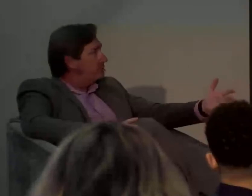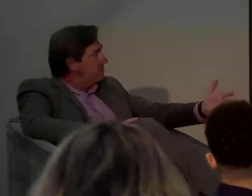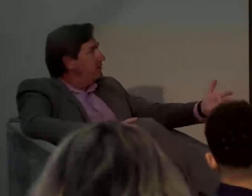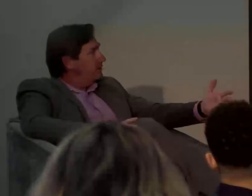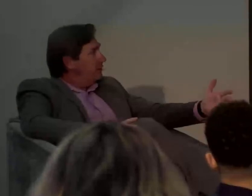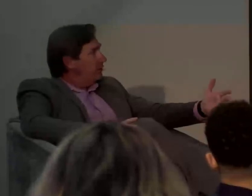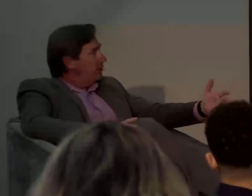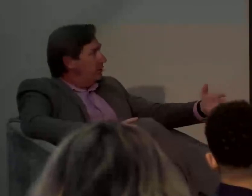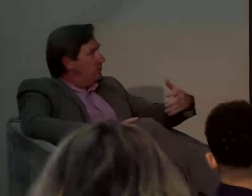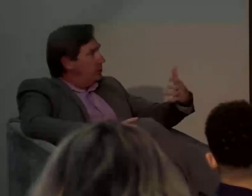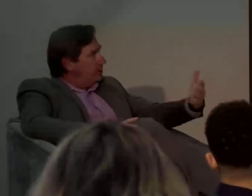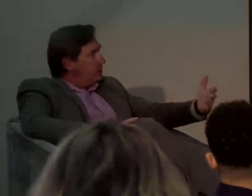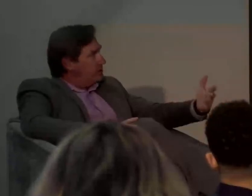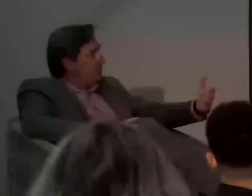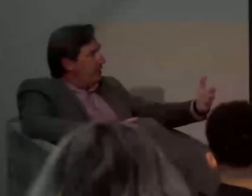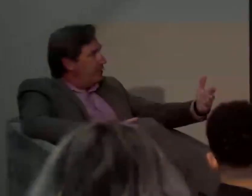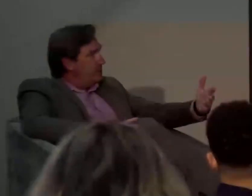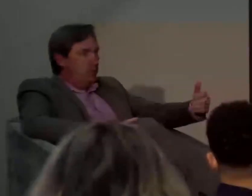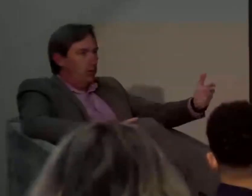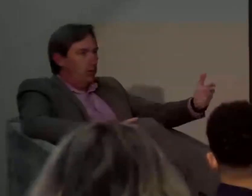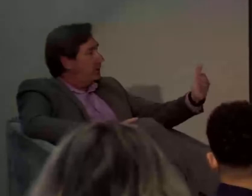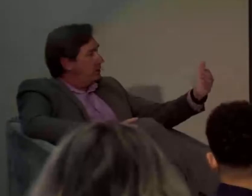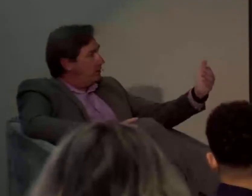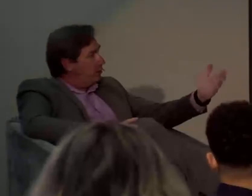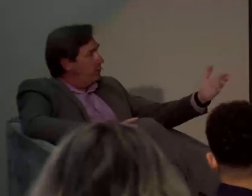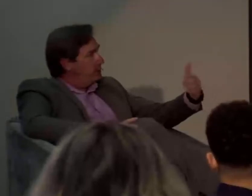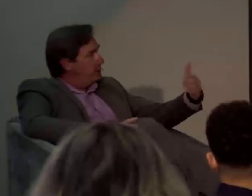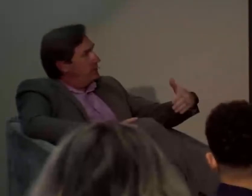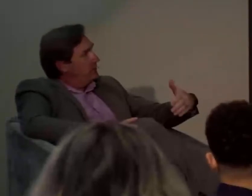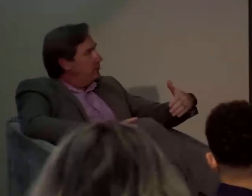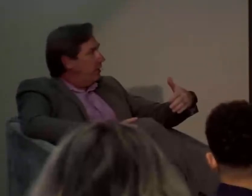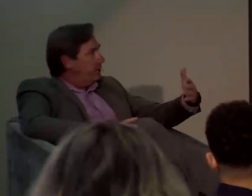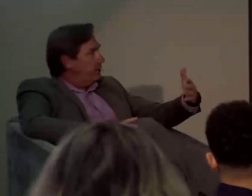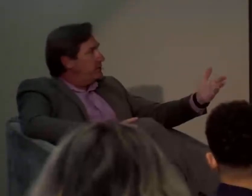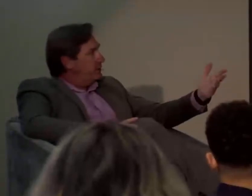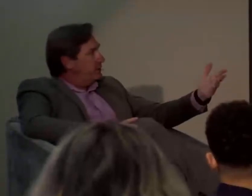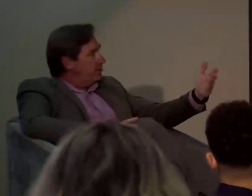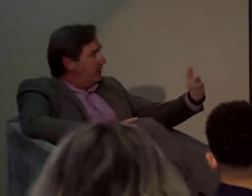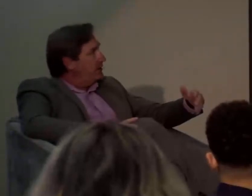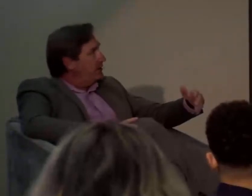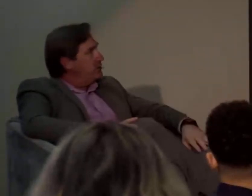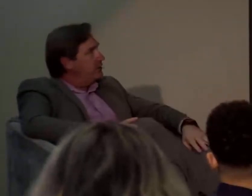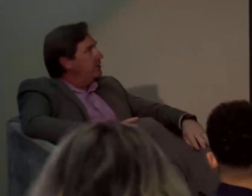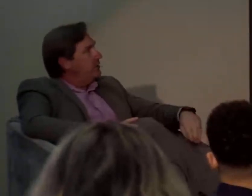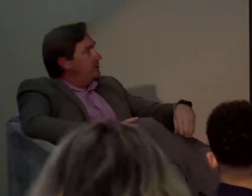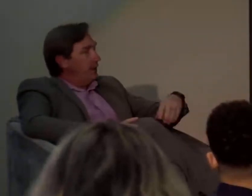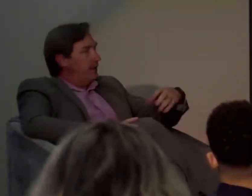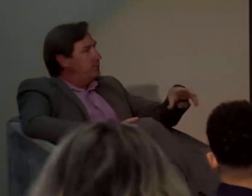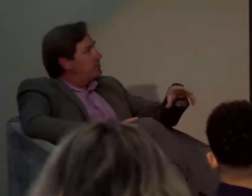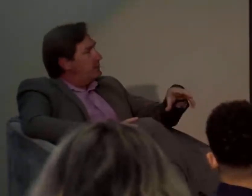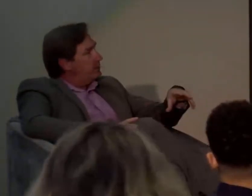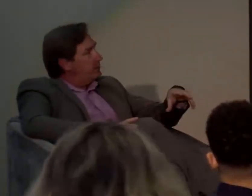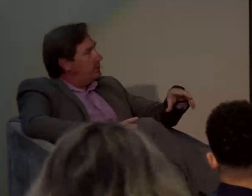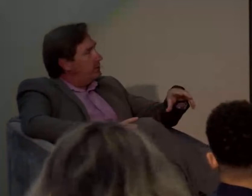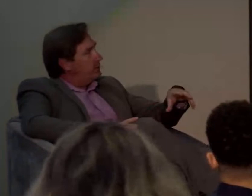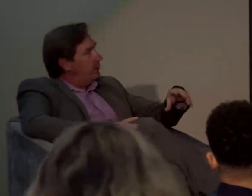Trust. Are you building a trusted environment, corporate, private, public, etc. I liked what was